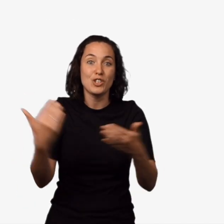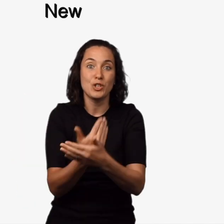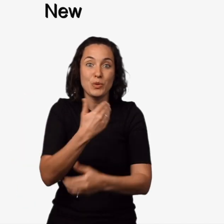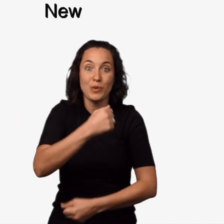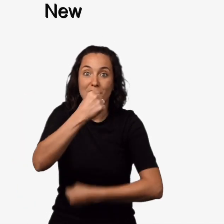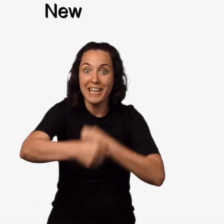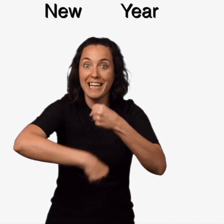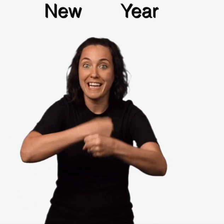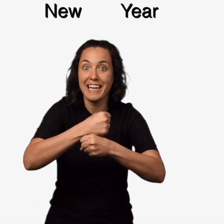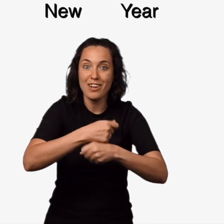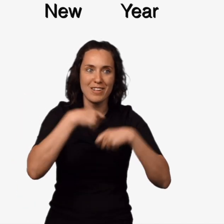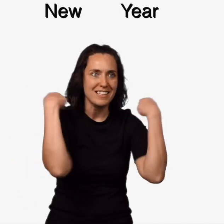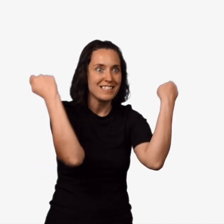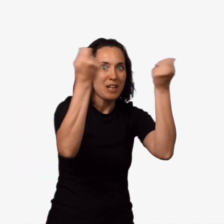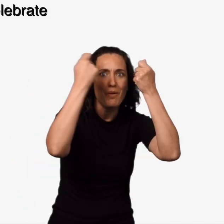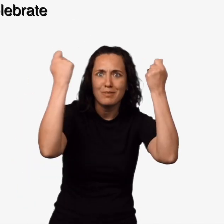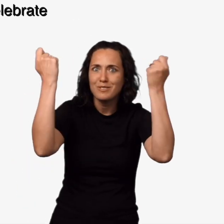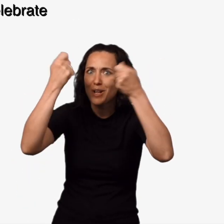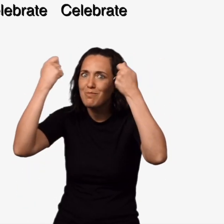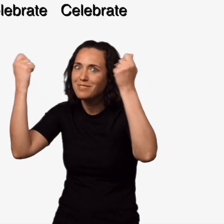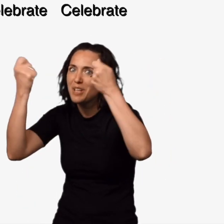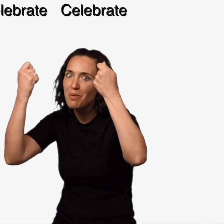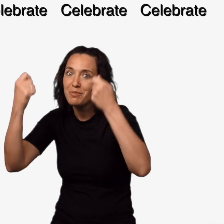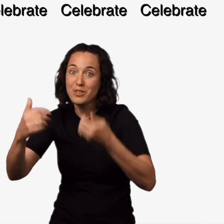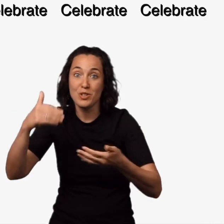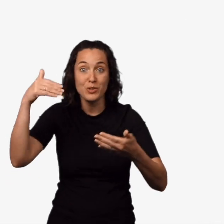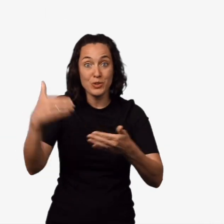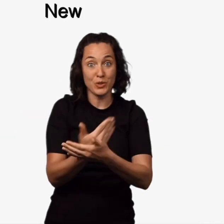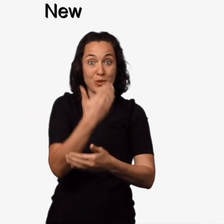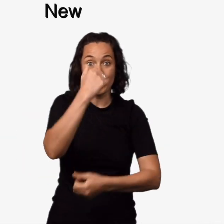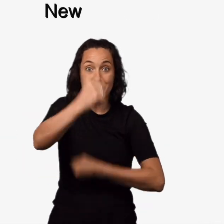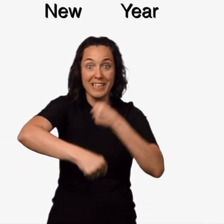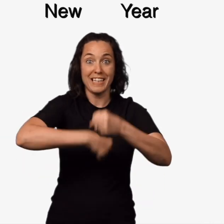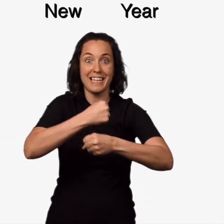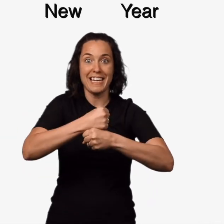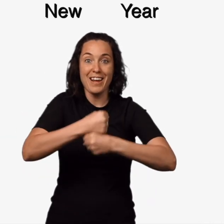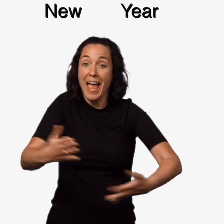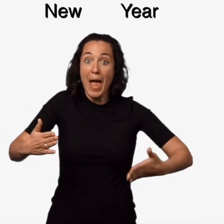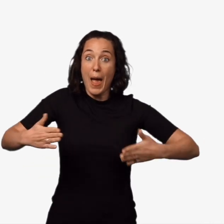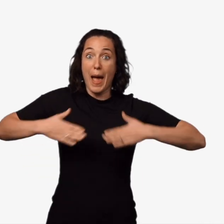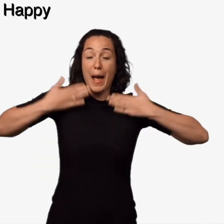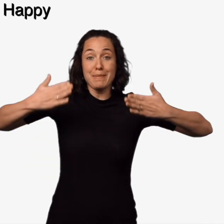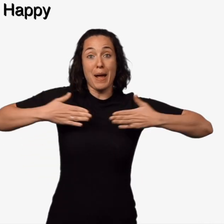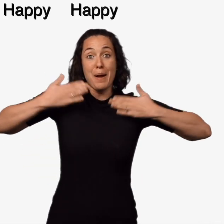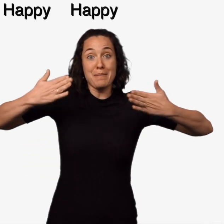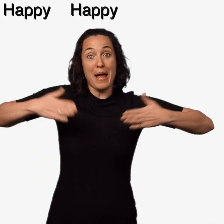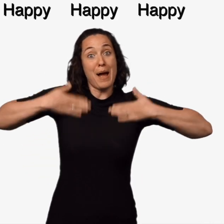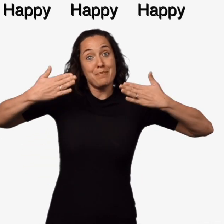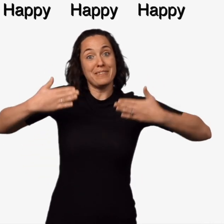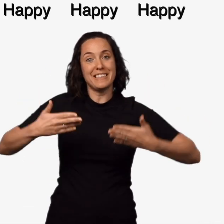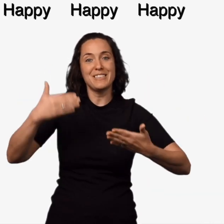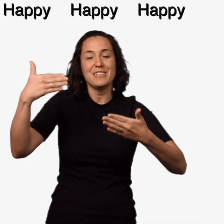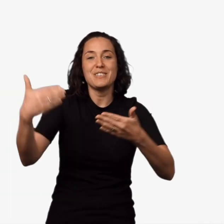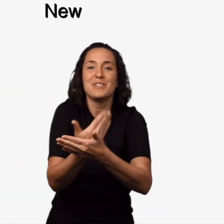New Year. Celebrate, celebrate, celebrate. New Year. Happy, happy, happy.